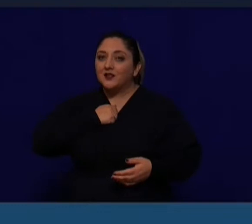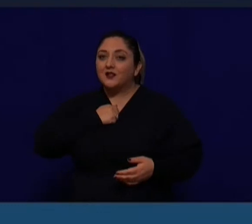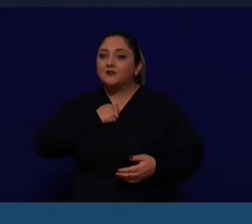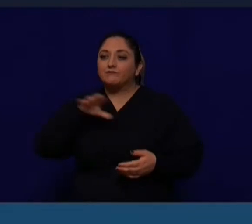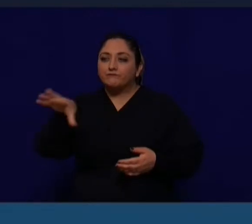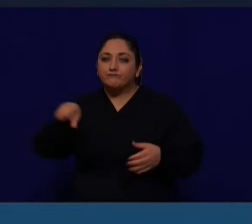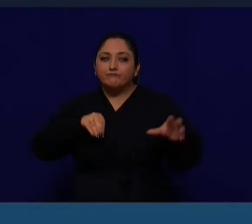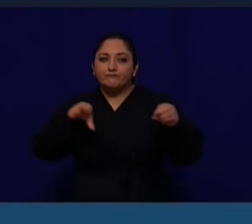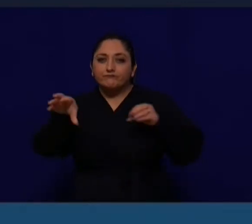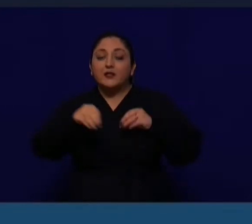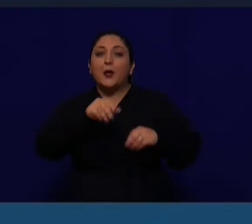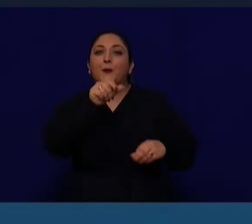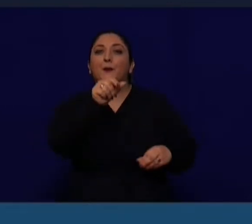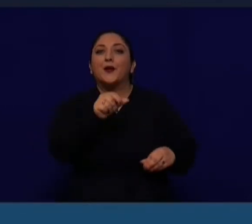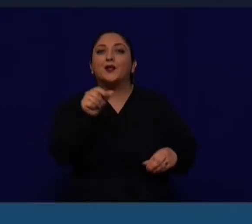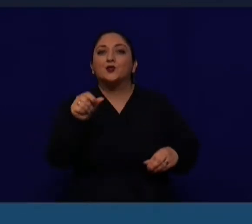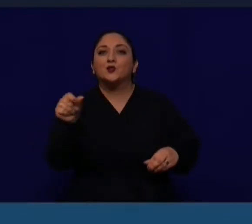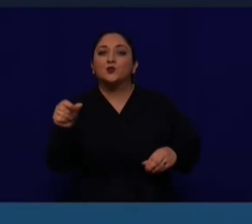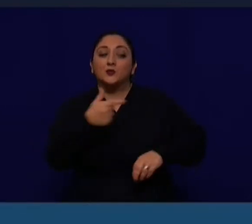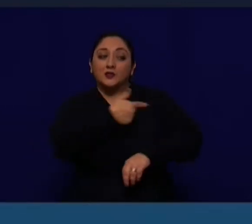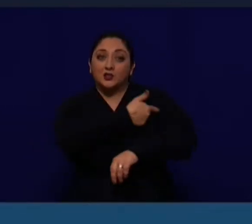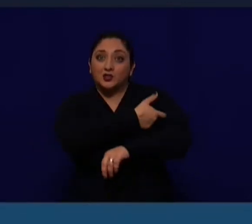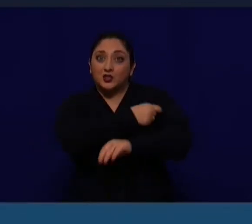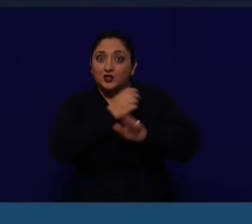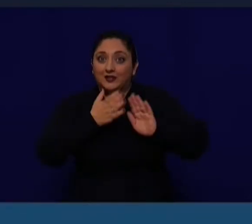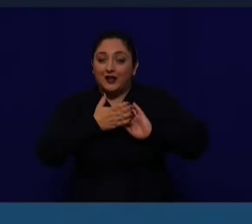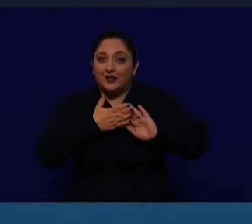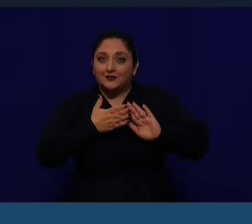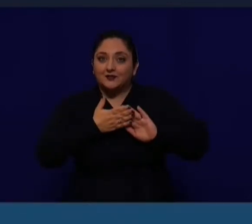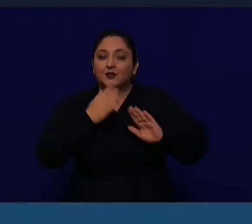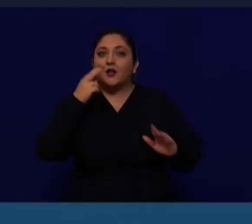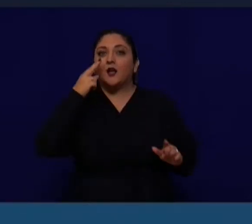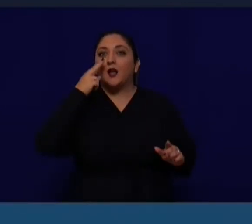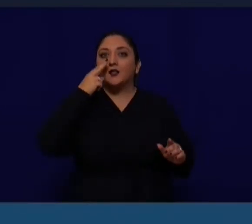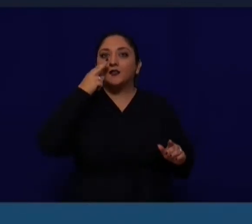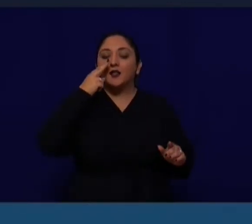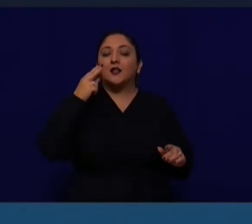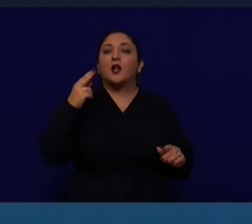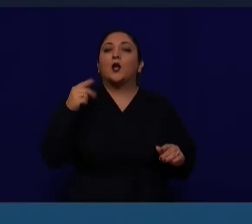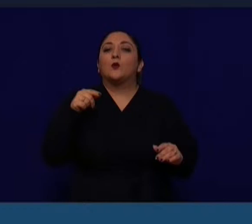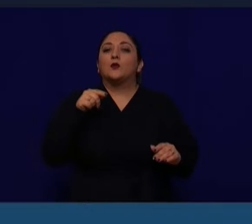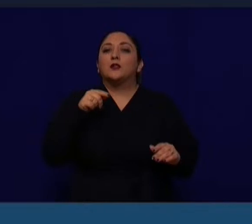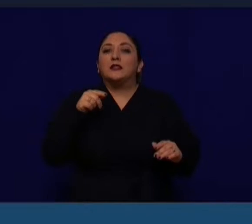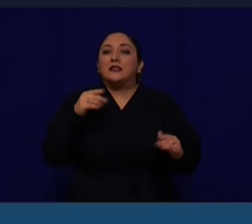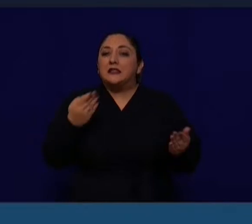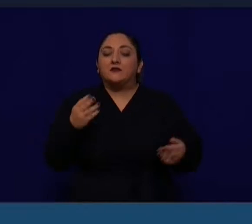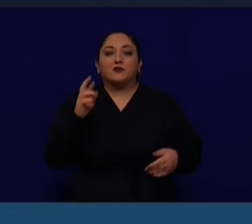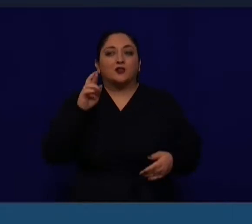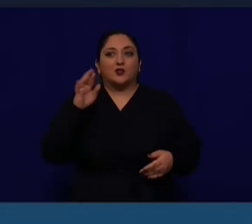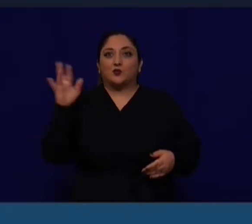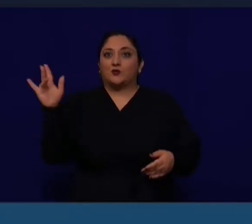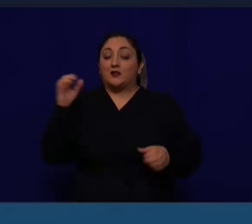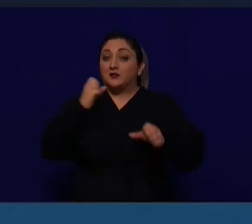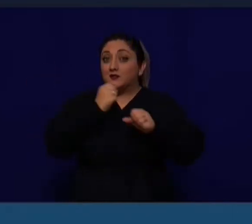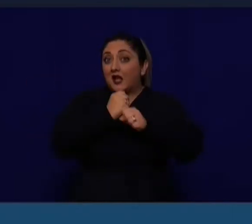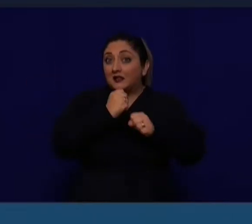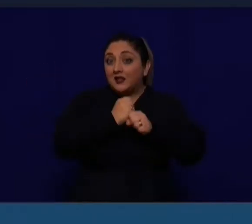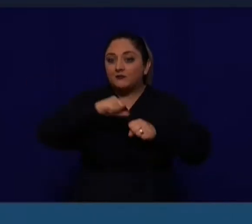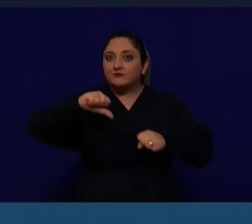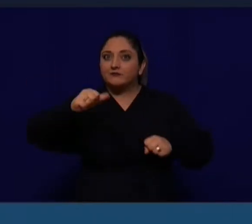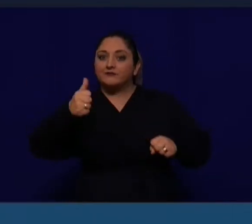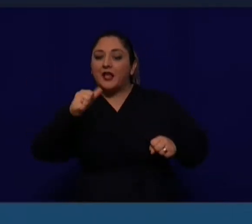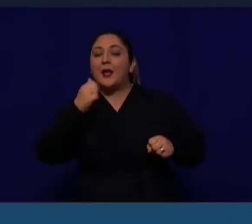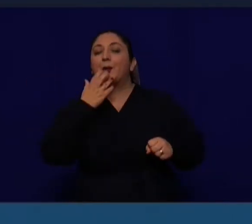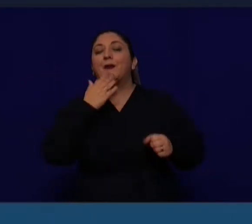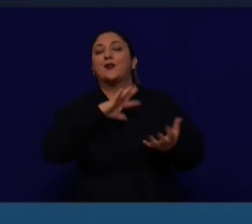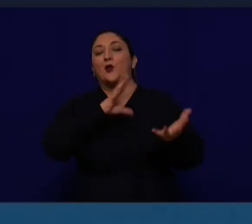kollha ta' dawk il-persuni li huma imlaqmin u anke bdejna l-proċessi biex aħna nkun nistgħu eventwalment meta ikollna kollox